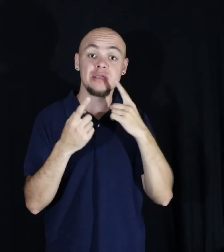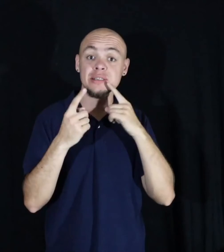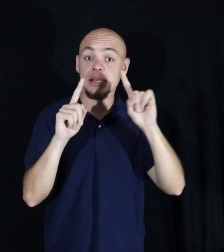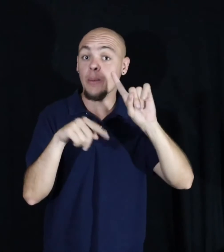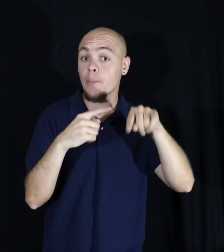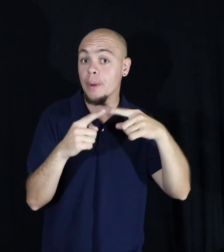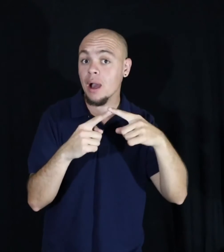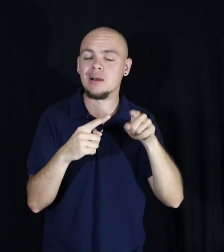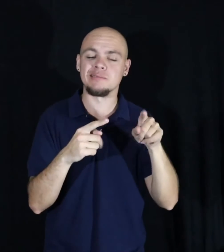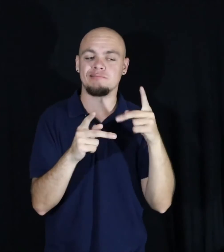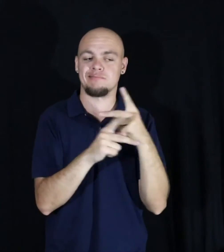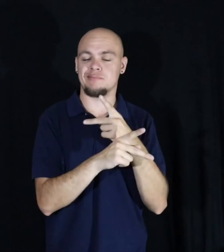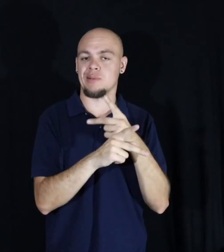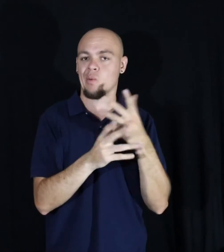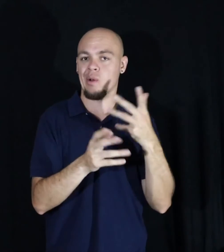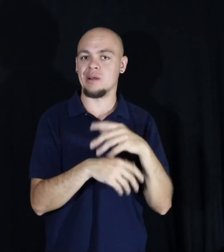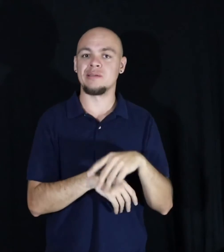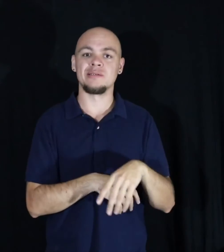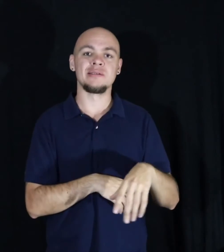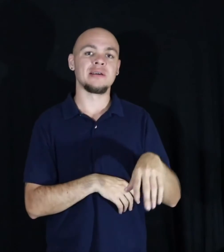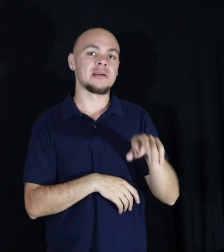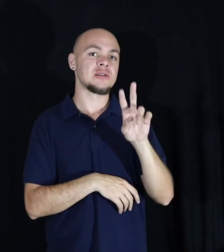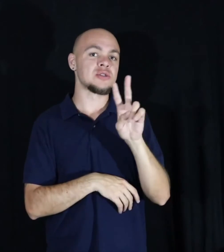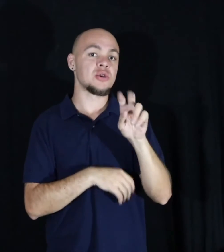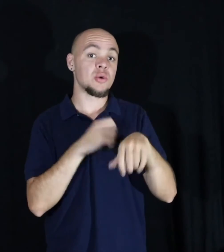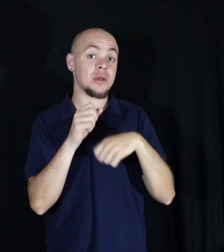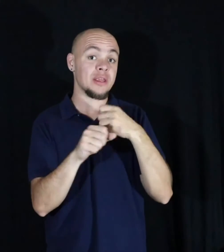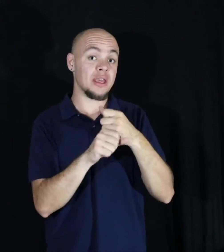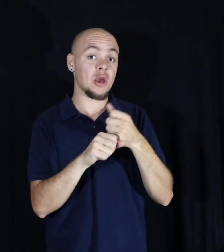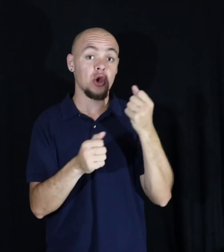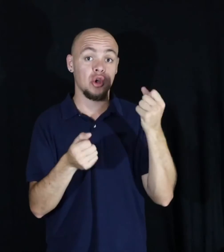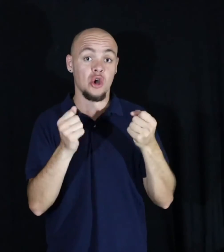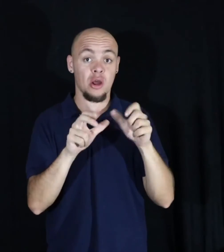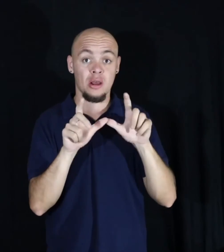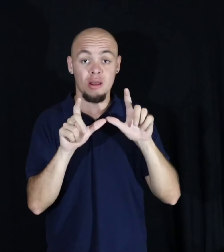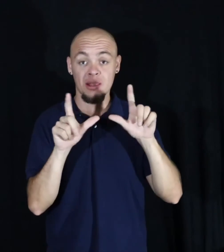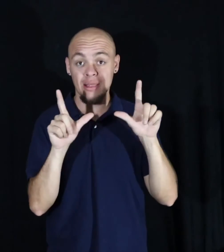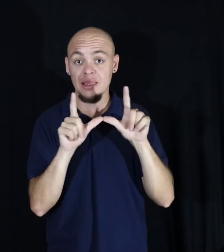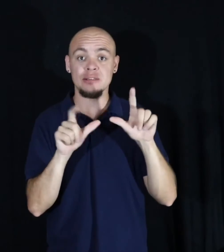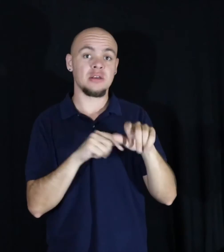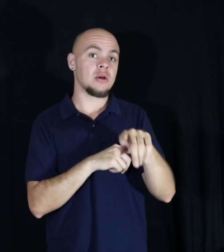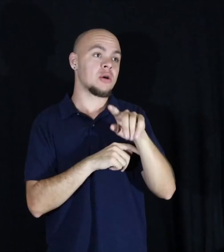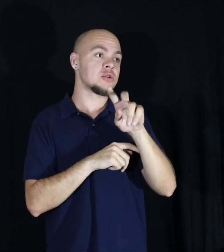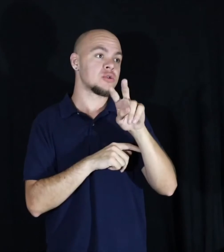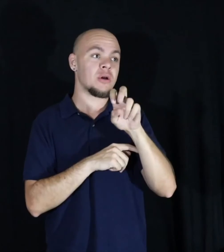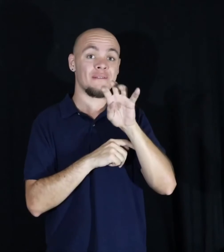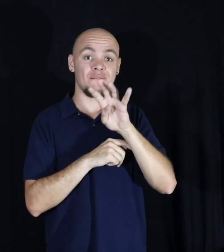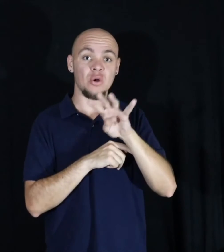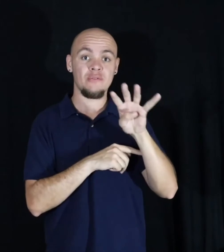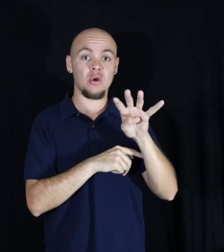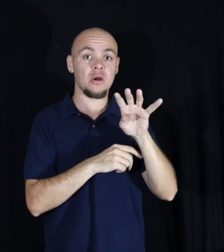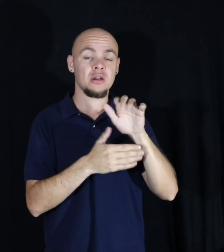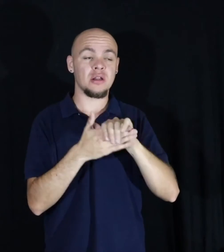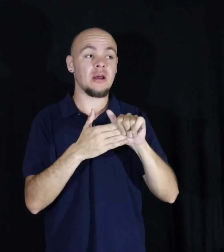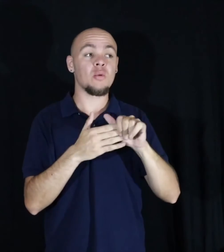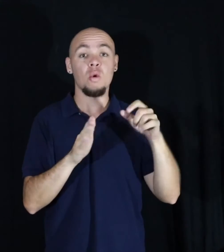she figured out that a 2-year car lease at $445 a month would cost you